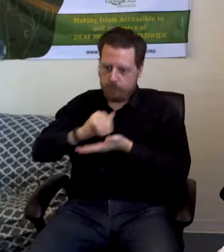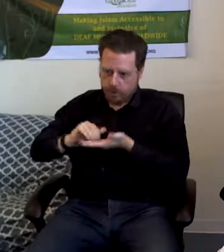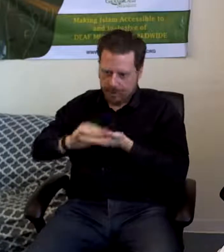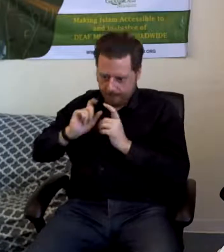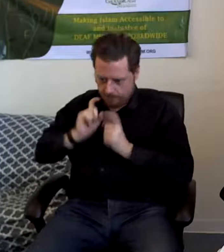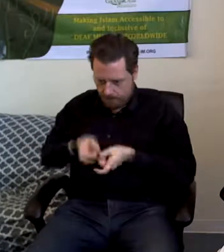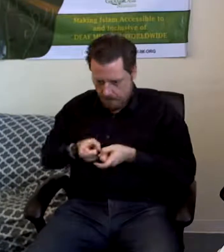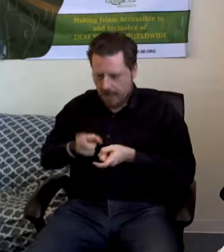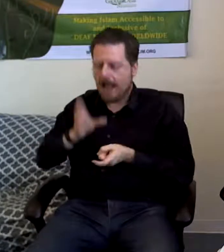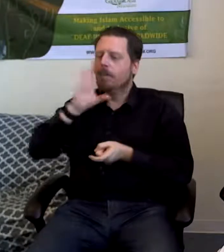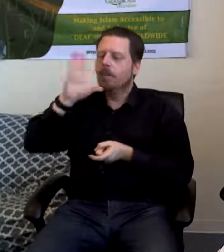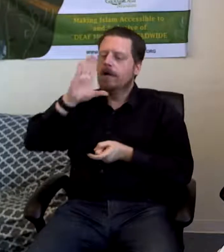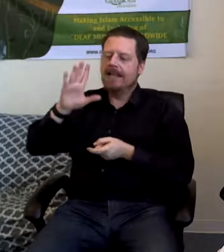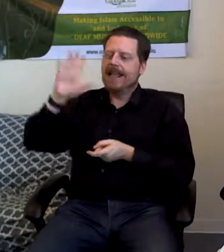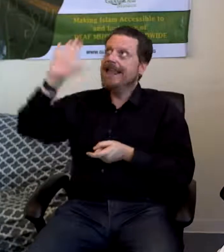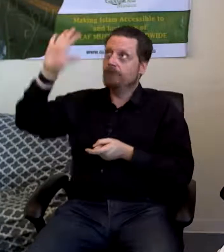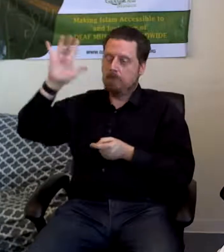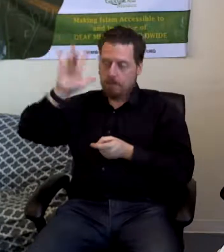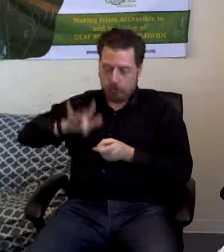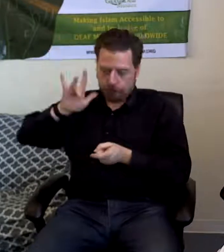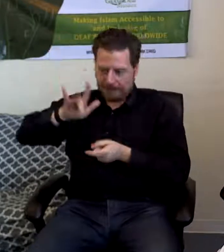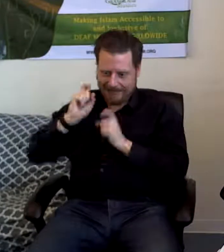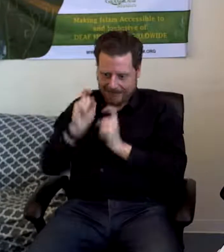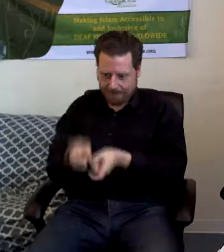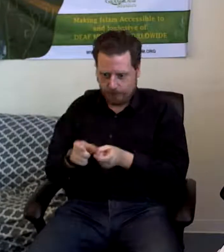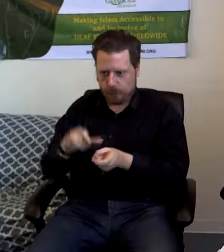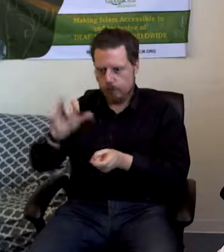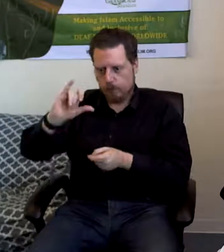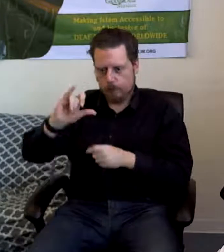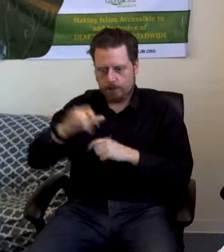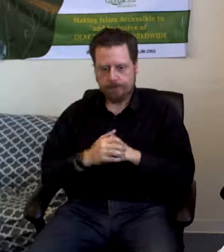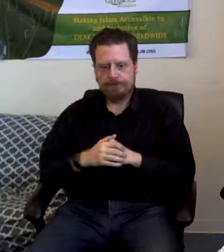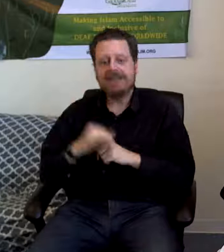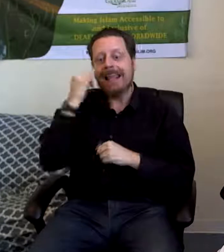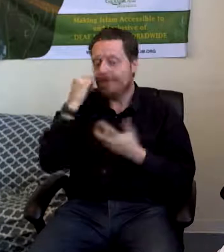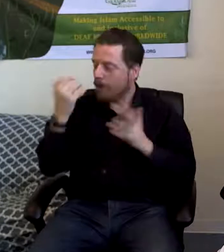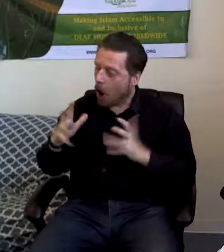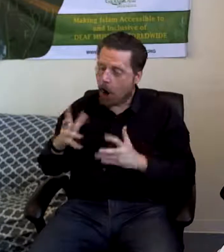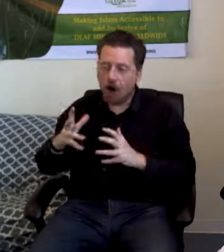mercy. So, as far as those who have